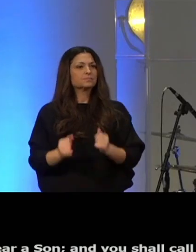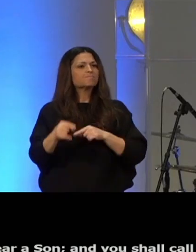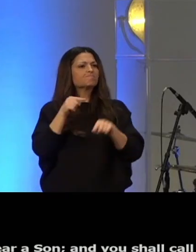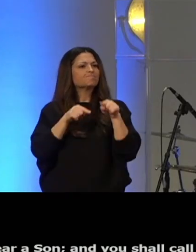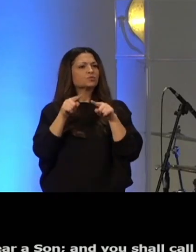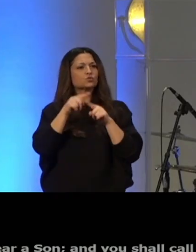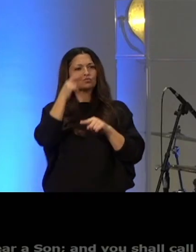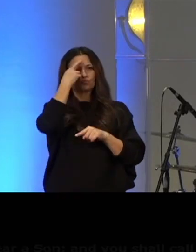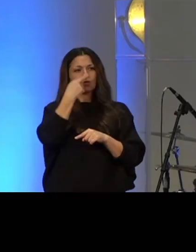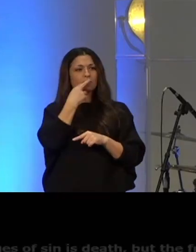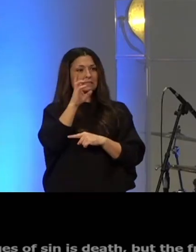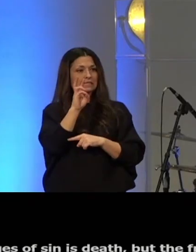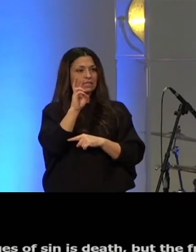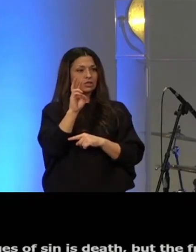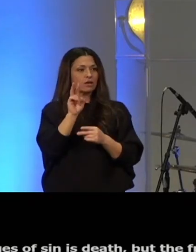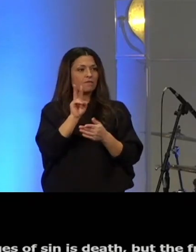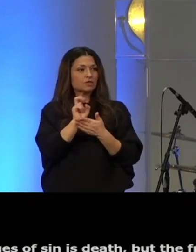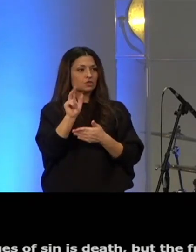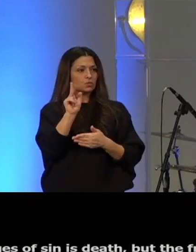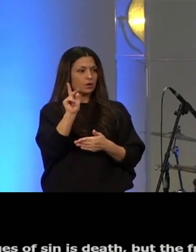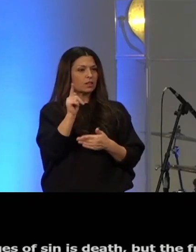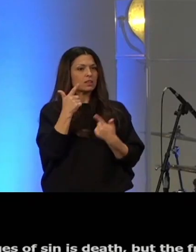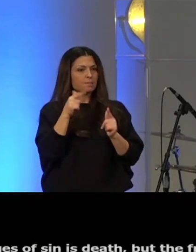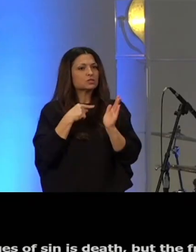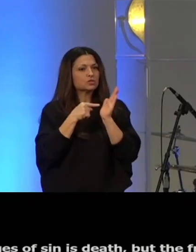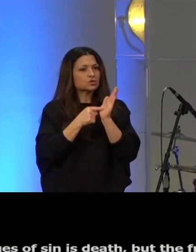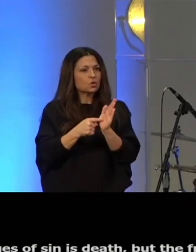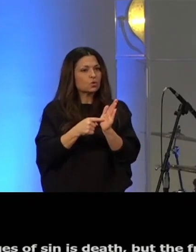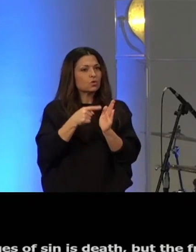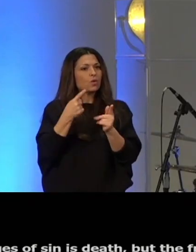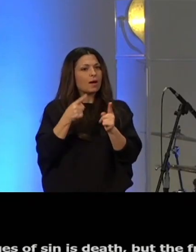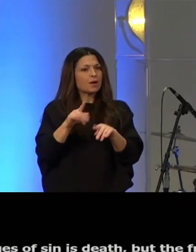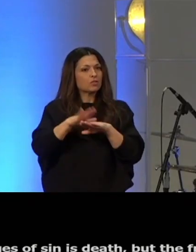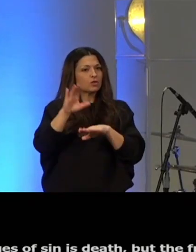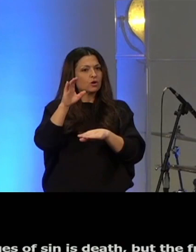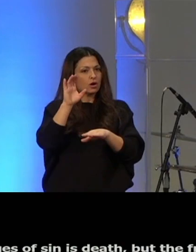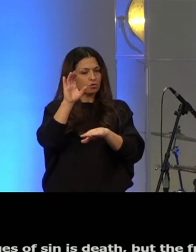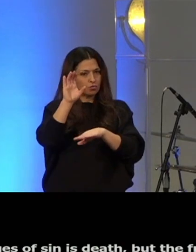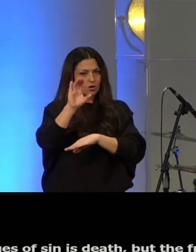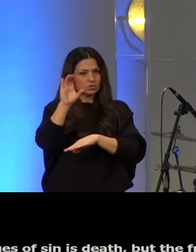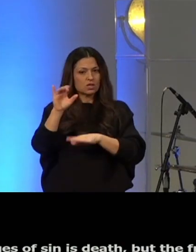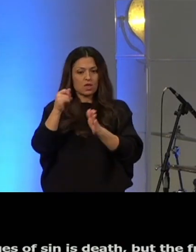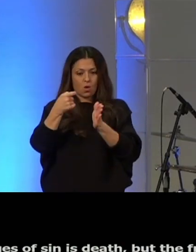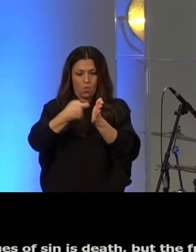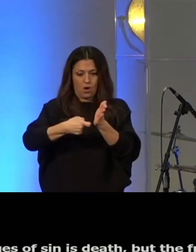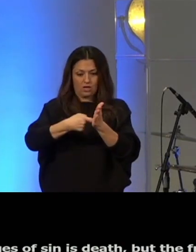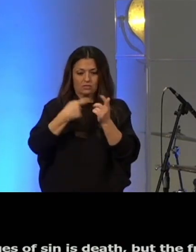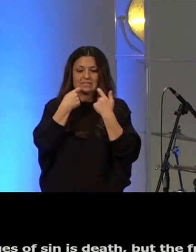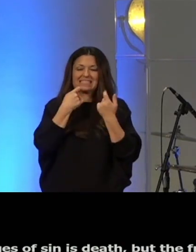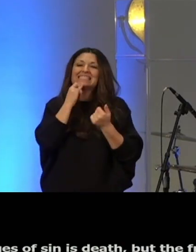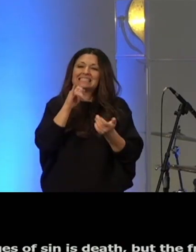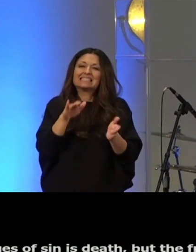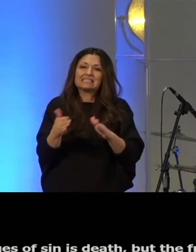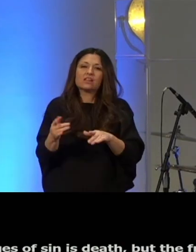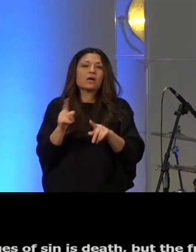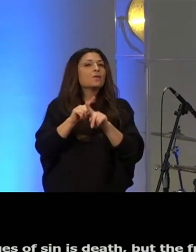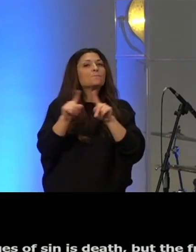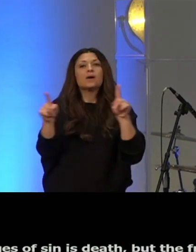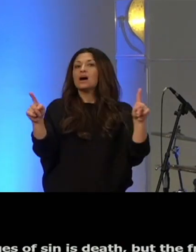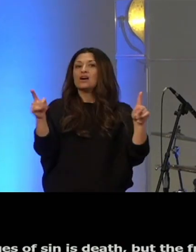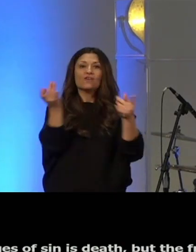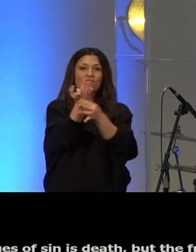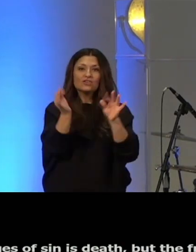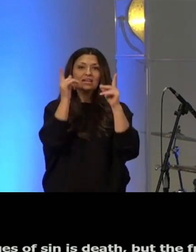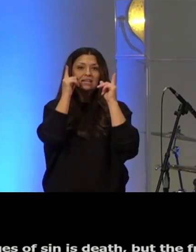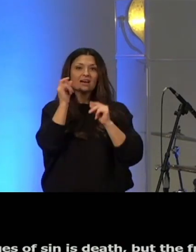Romans 6:23, let me show you what happened on the cross. "For the wages of sin is death, what we deserve was death, but the free gift of God is eternal